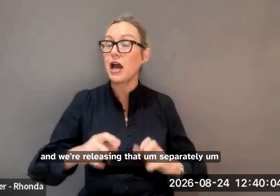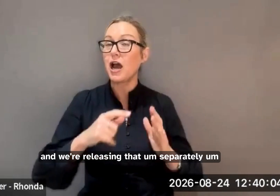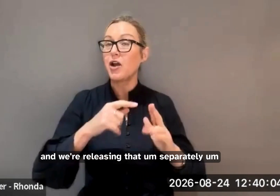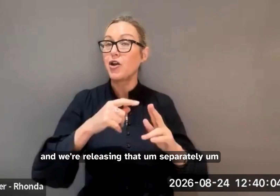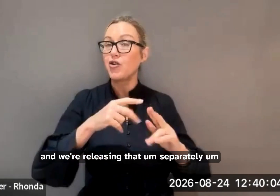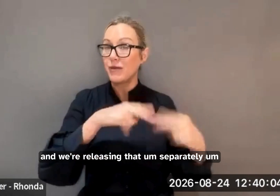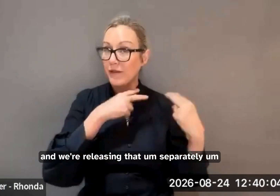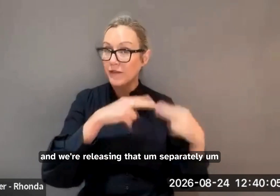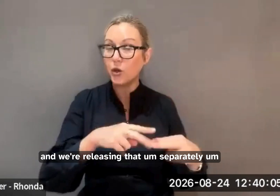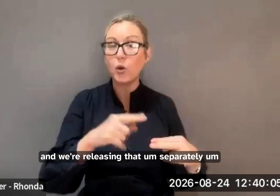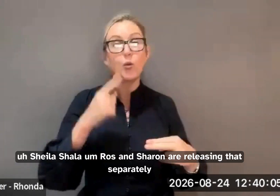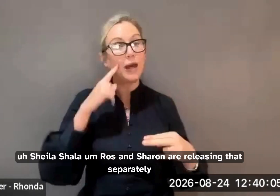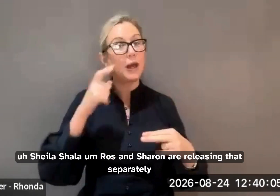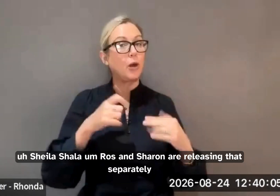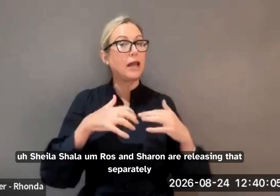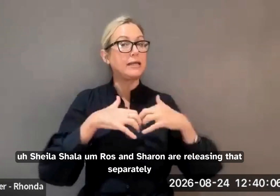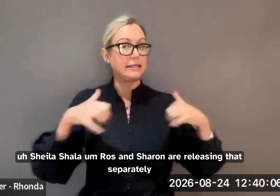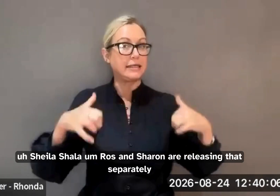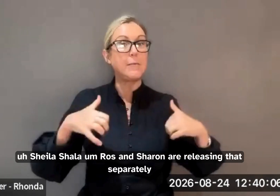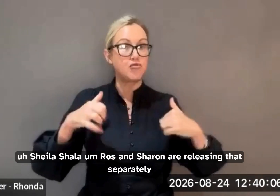that separately.